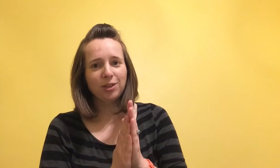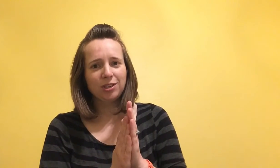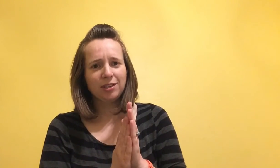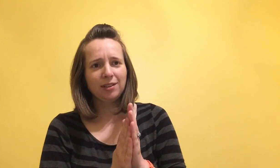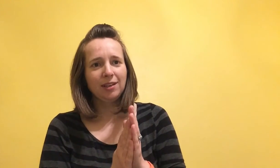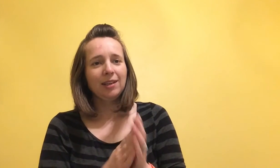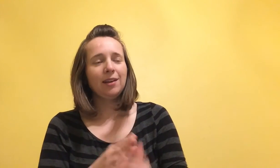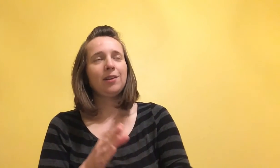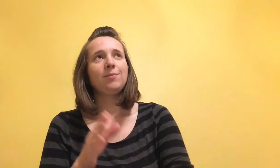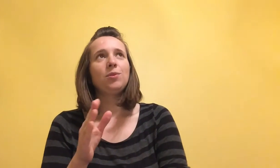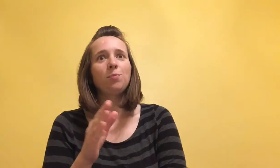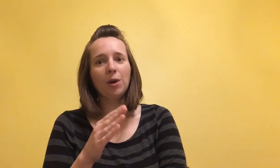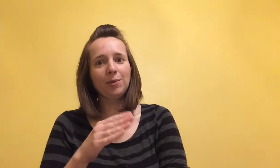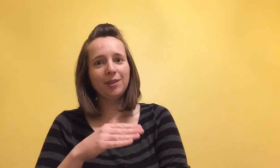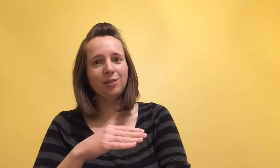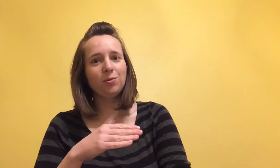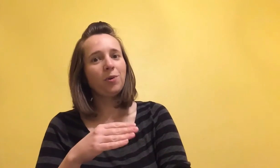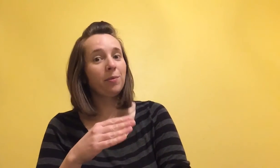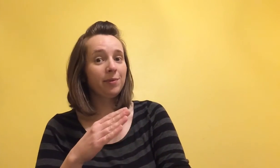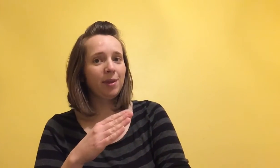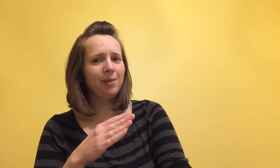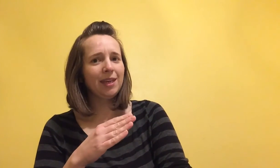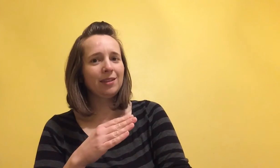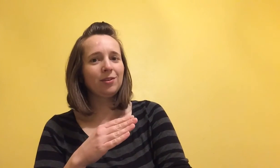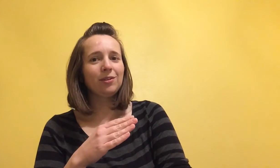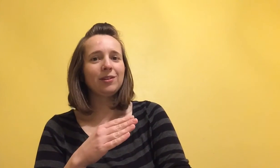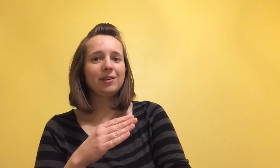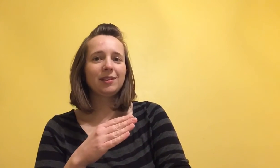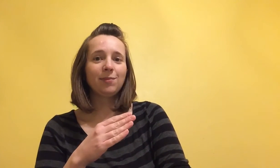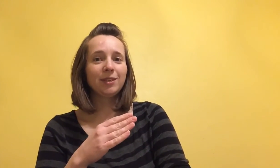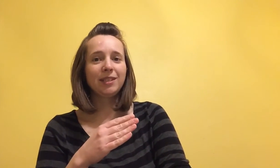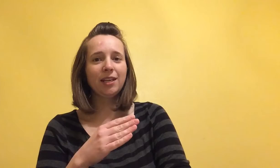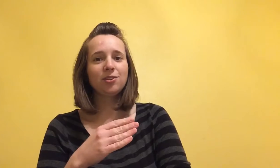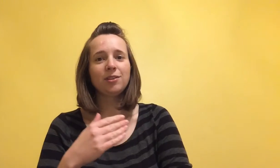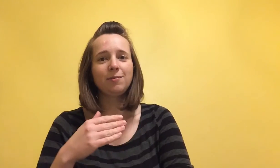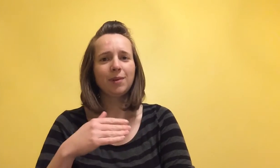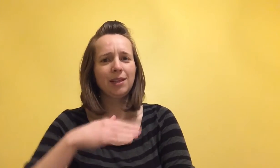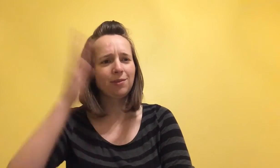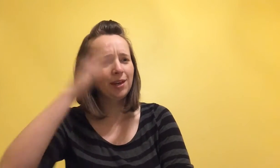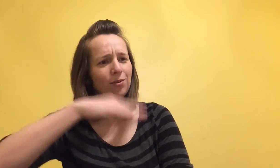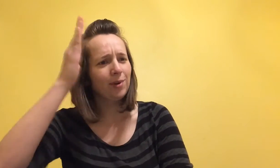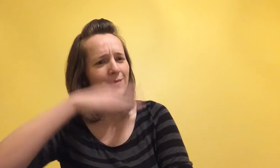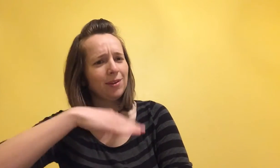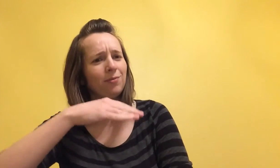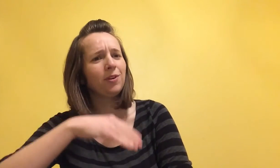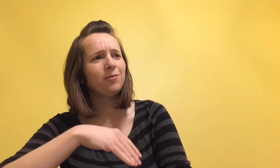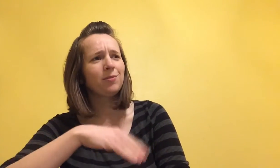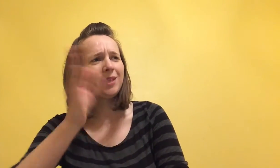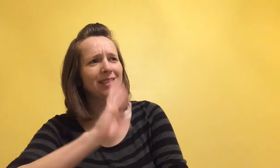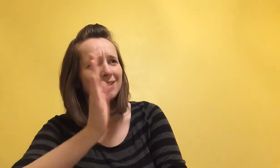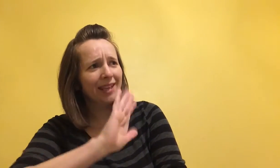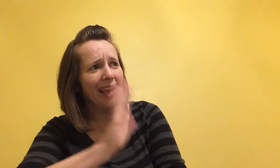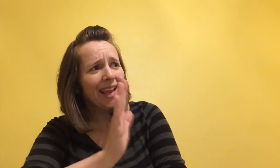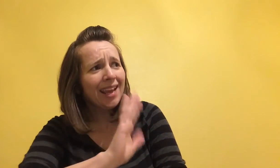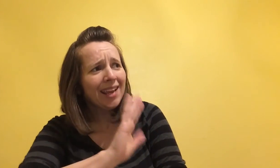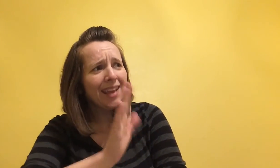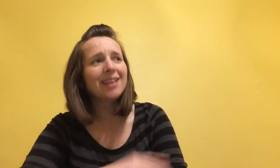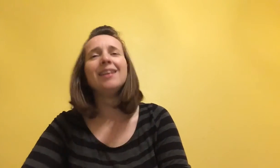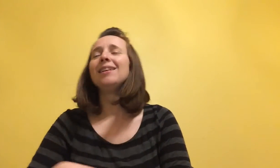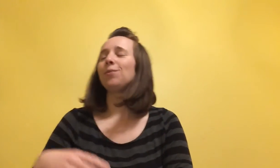question. You would probably maybe get someone's attention by either kind of waving in front of them, like hey, hey, hey, or